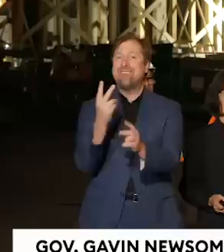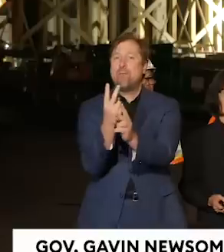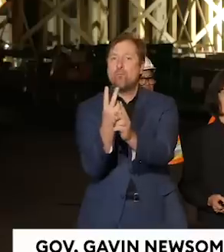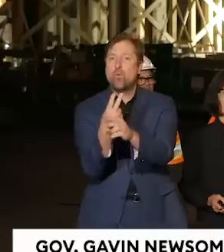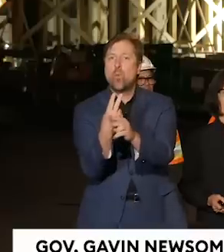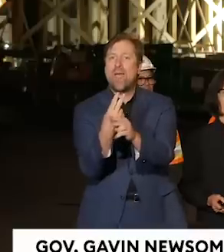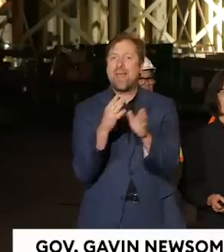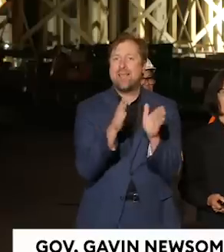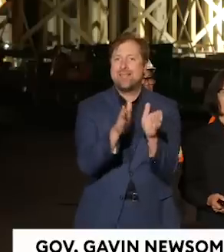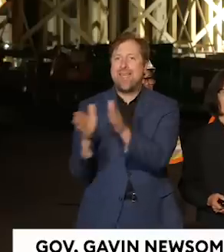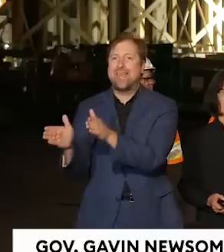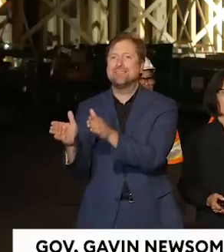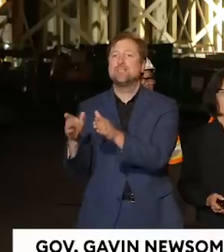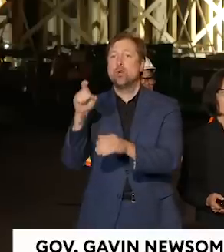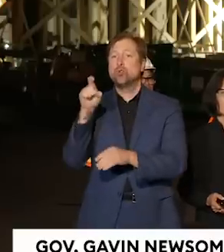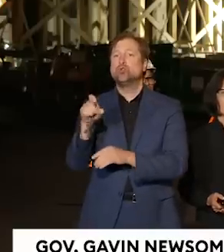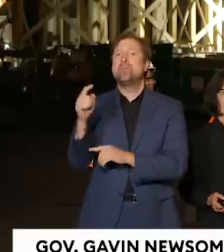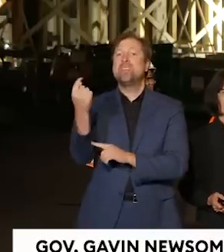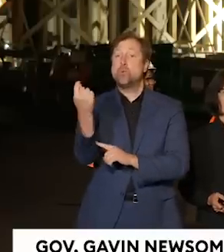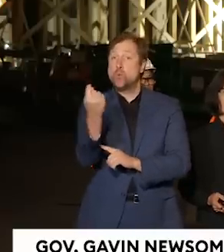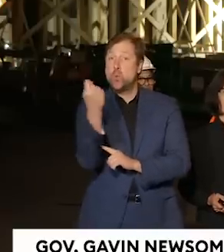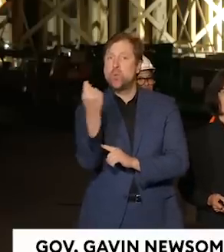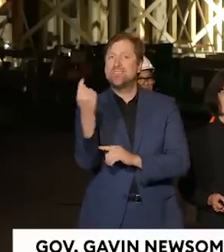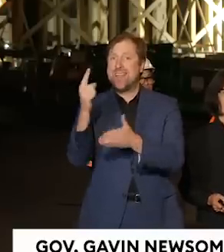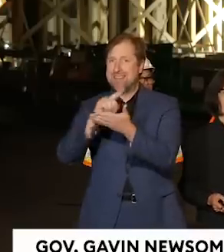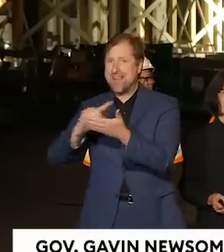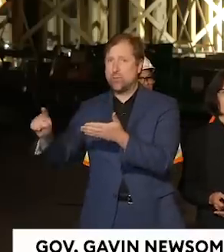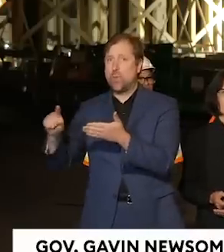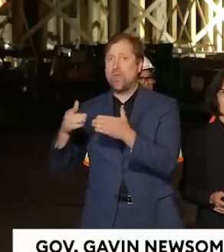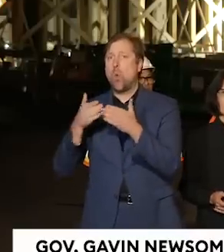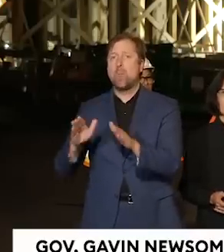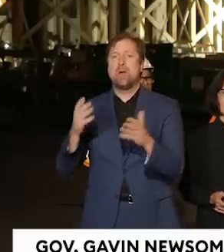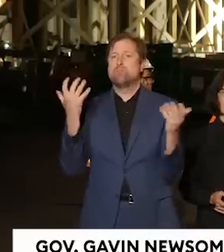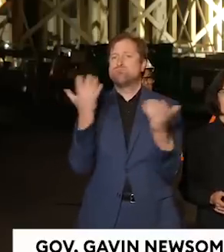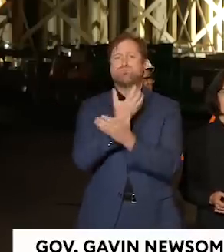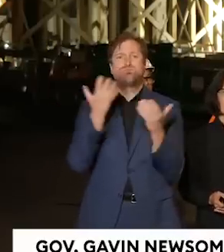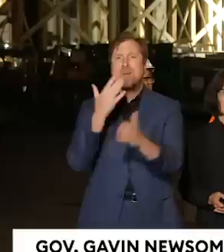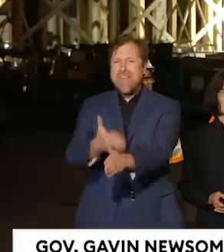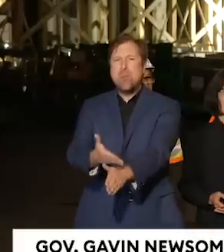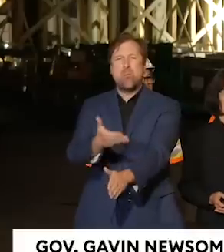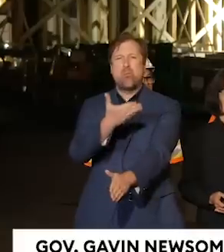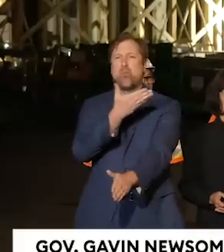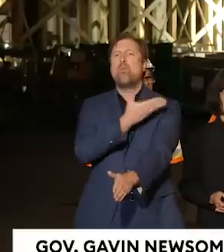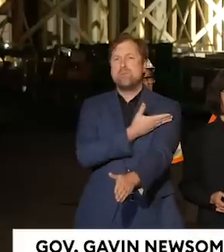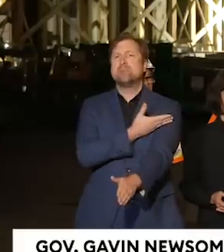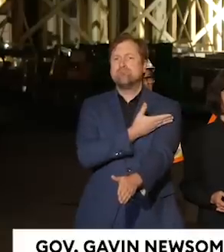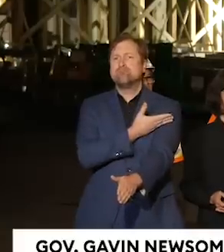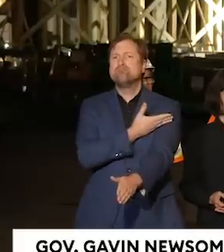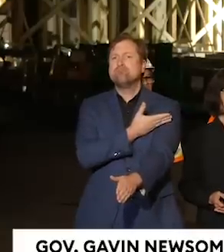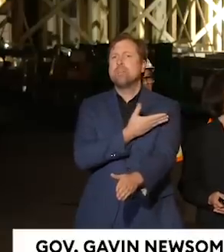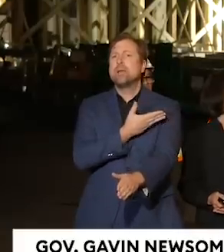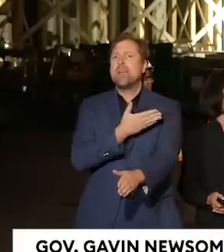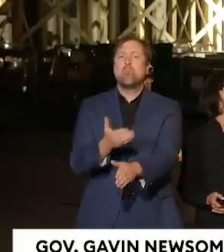the latest Tuesday of next week. So that is a significant improvement on the basis of our